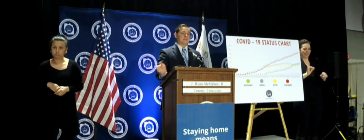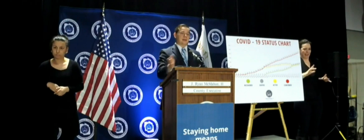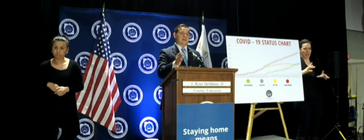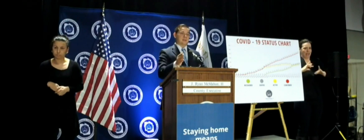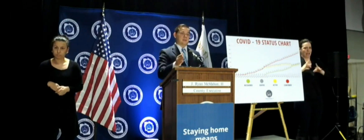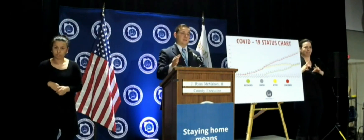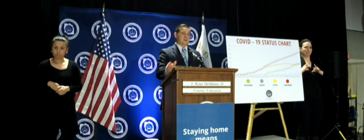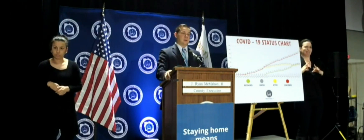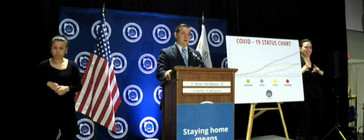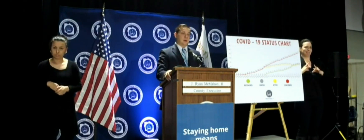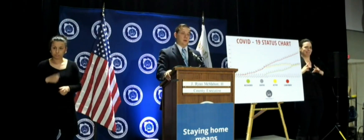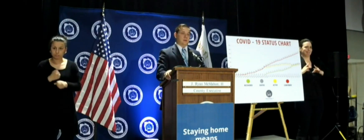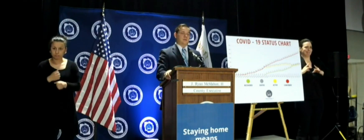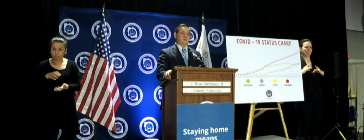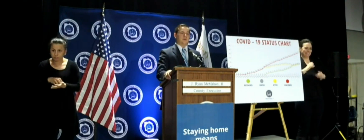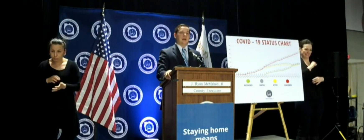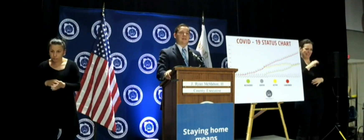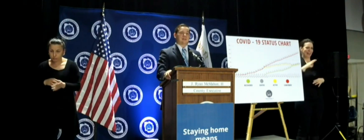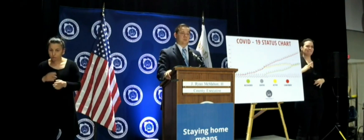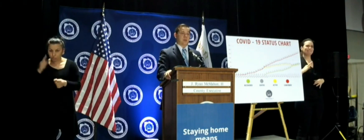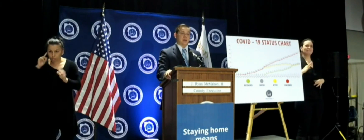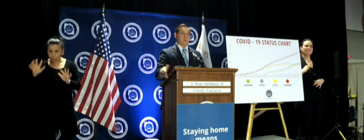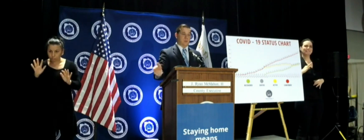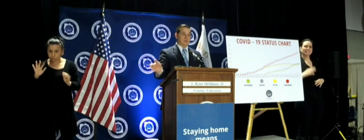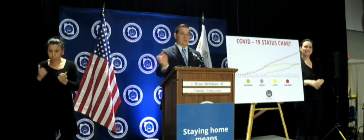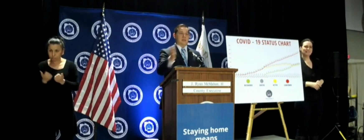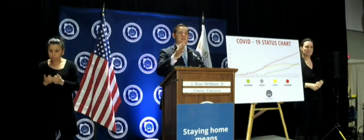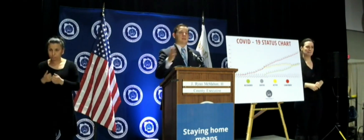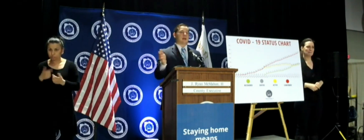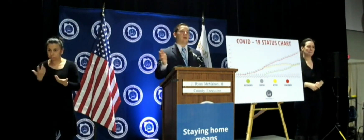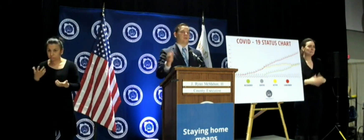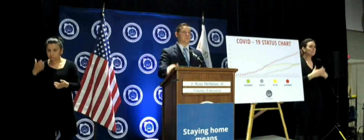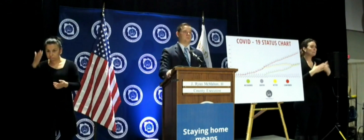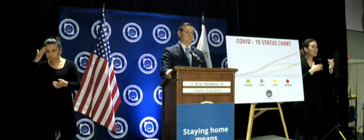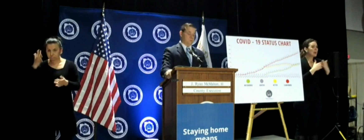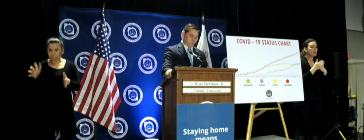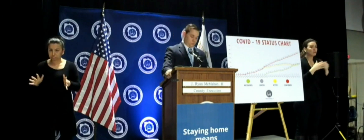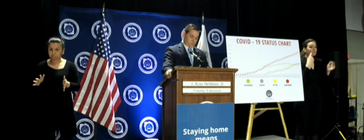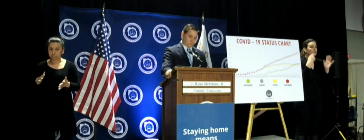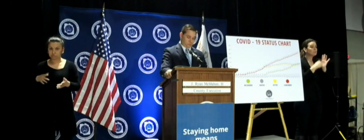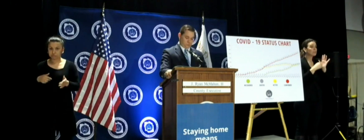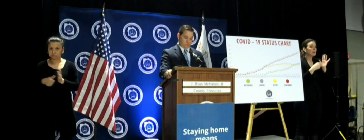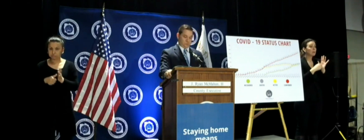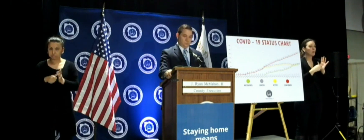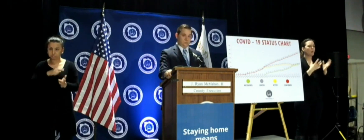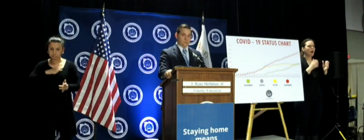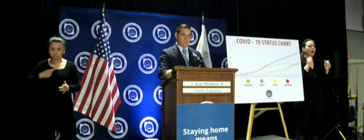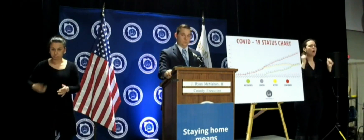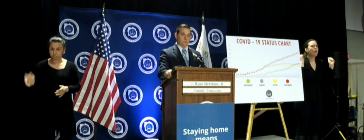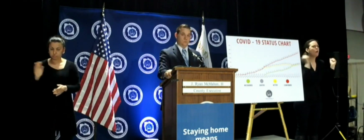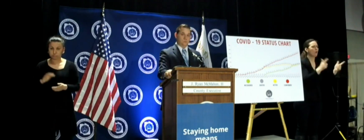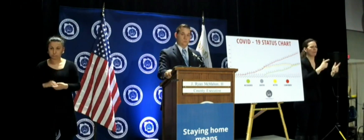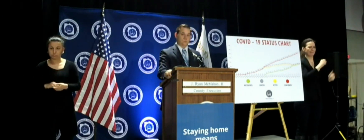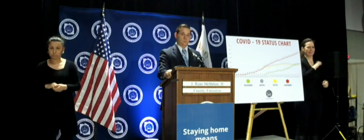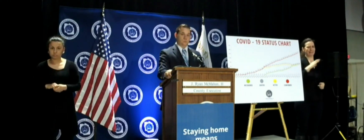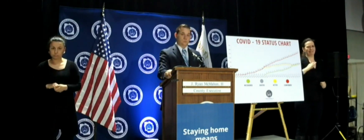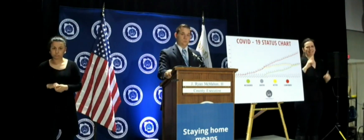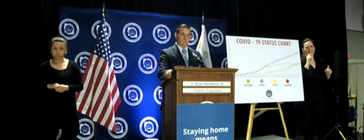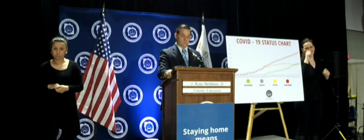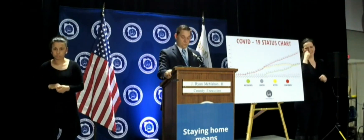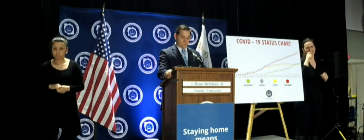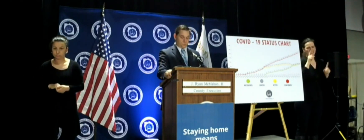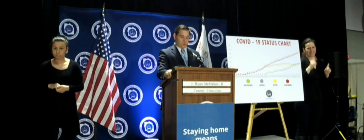and get them tested, even if you're not symptomatic. We want you tested now. What's the status of the county